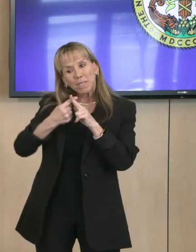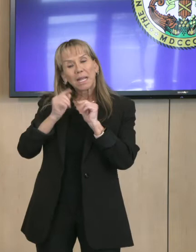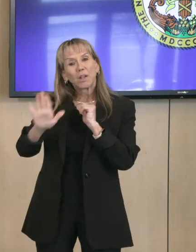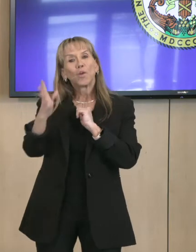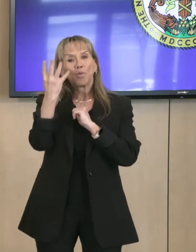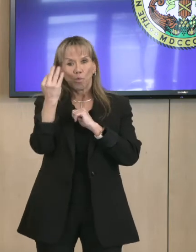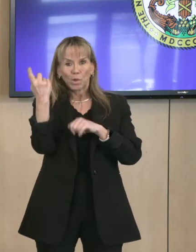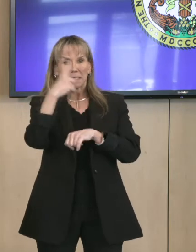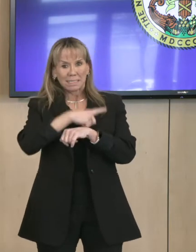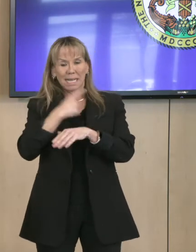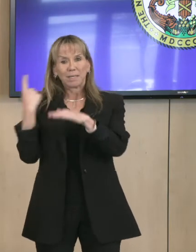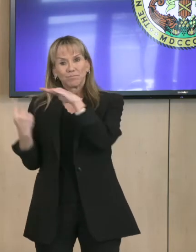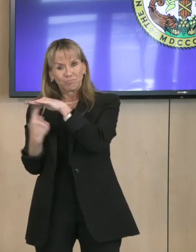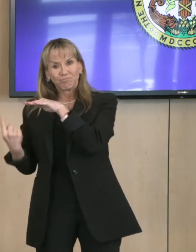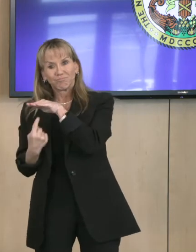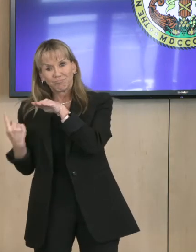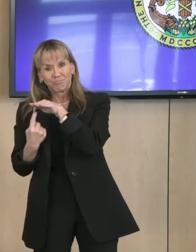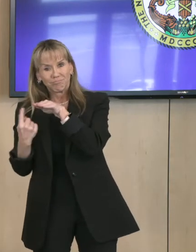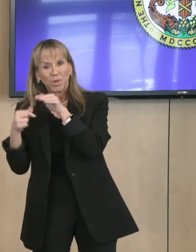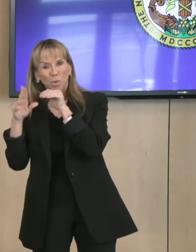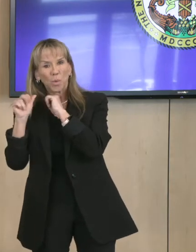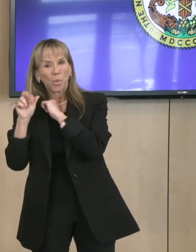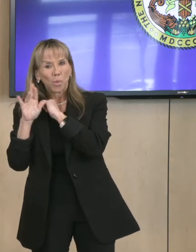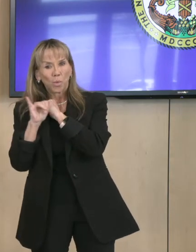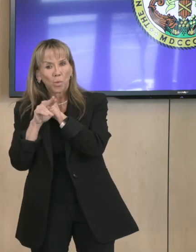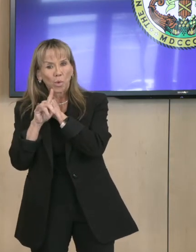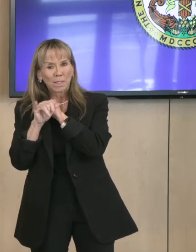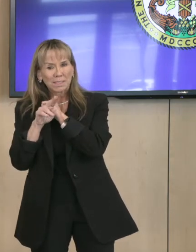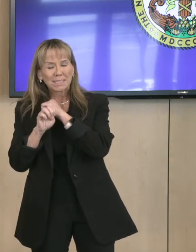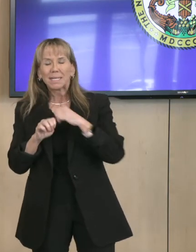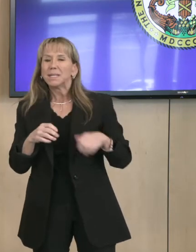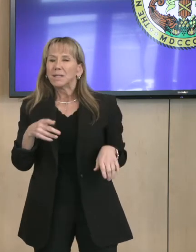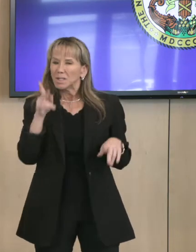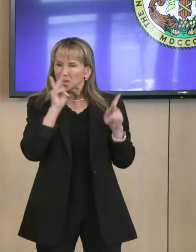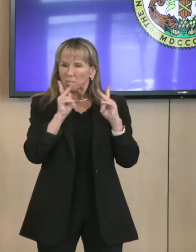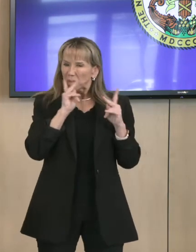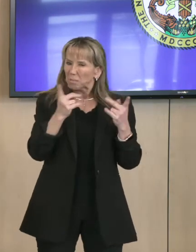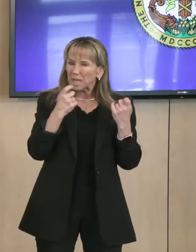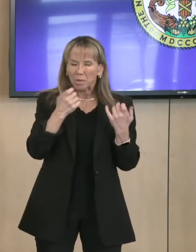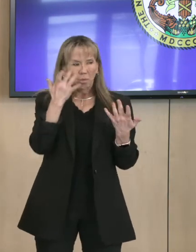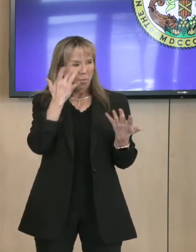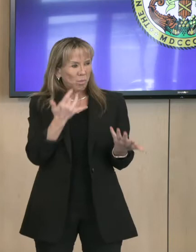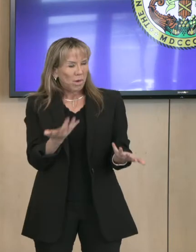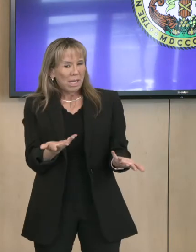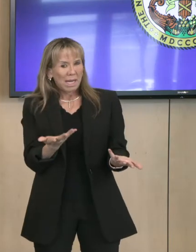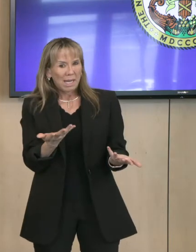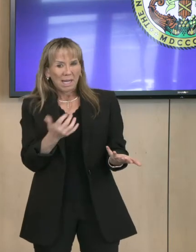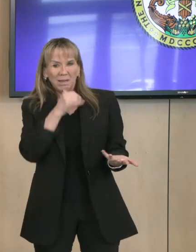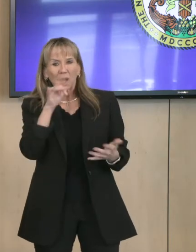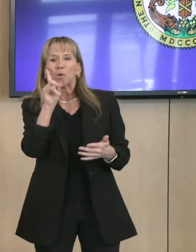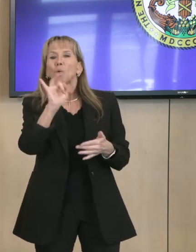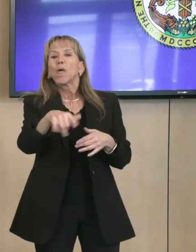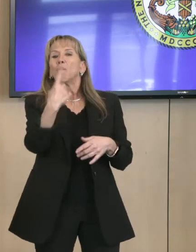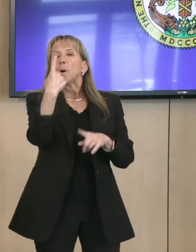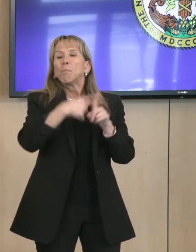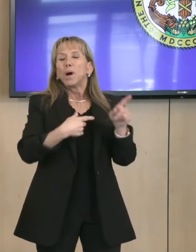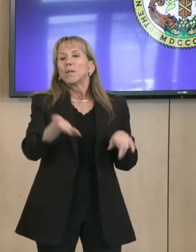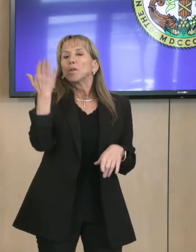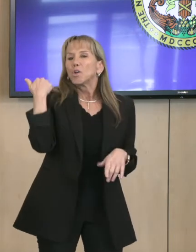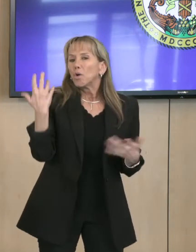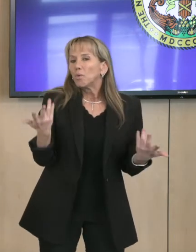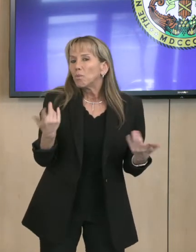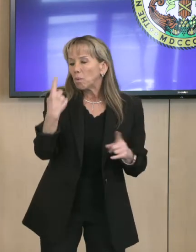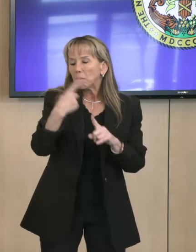of quarantine there. A common question is, why are we doing this differently than perhaps a month ago when there was a federal